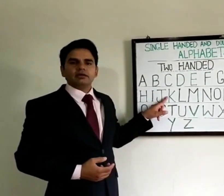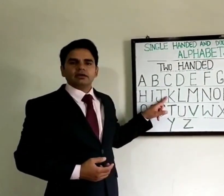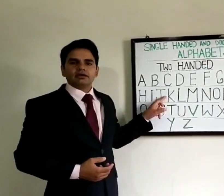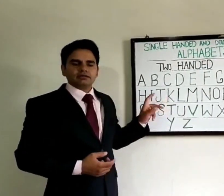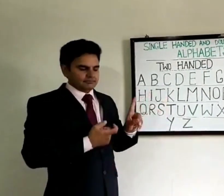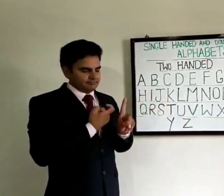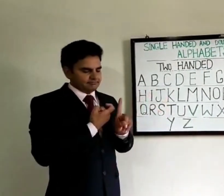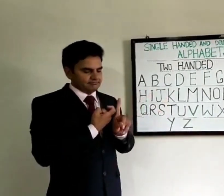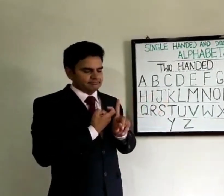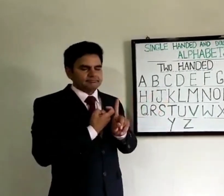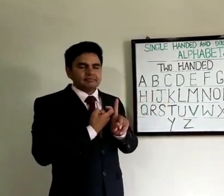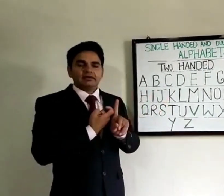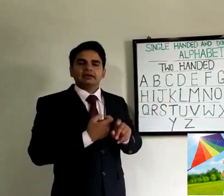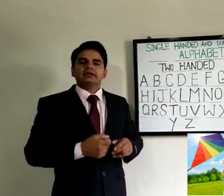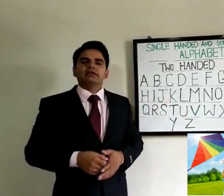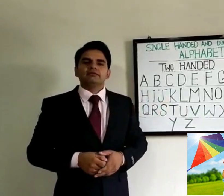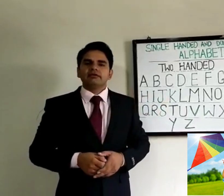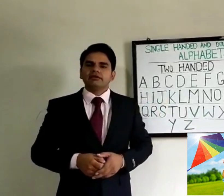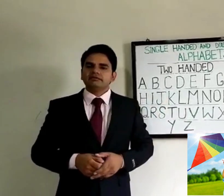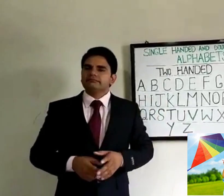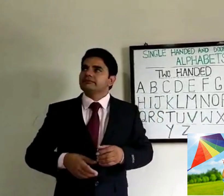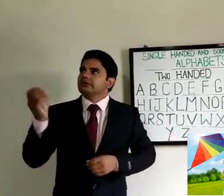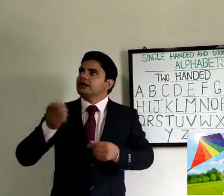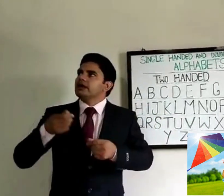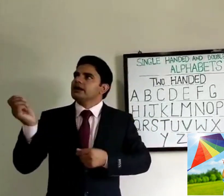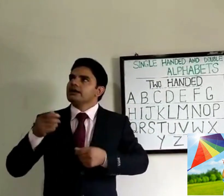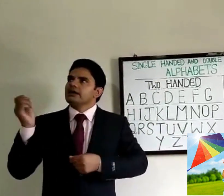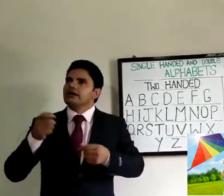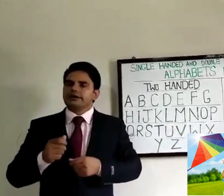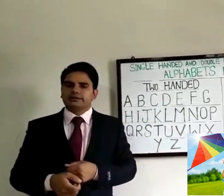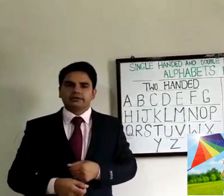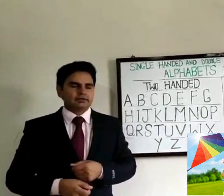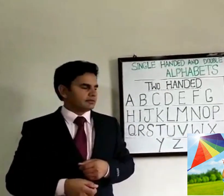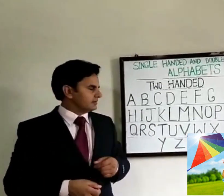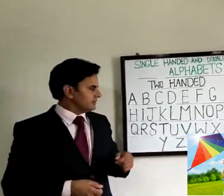K, K for kite,